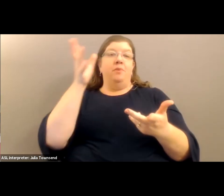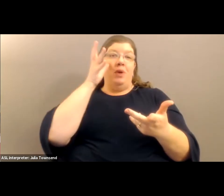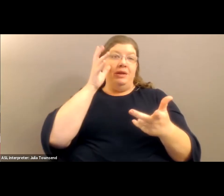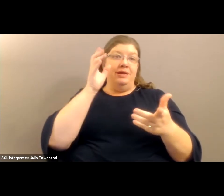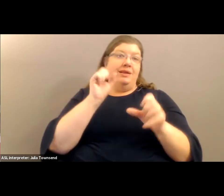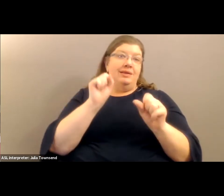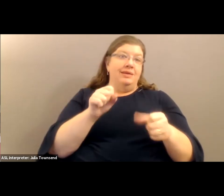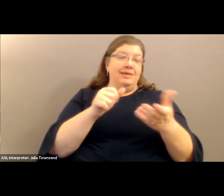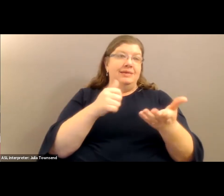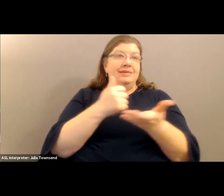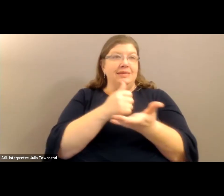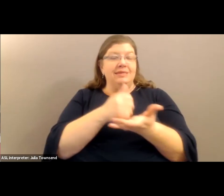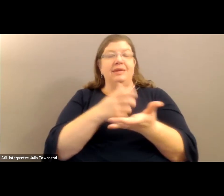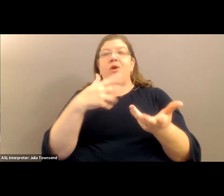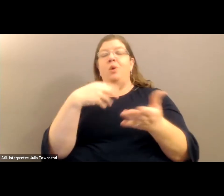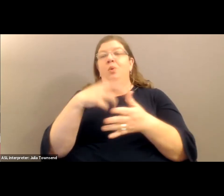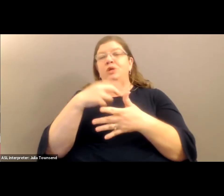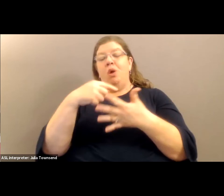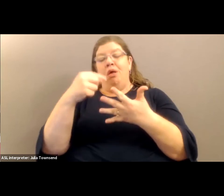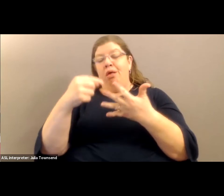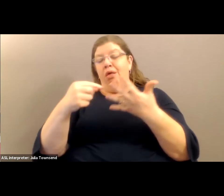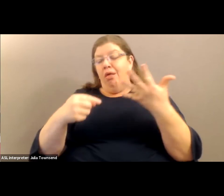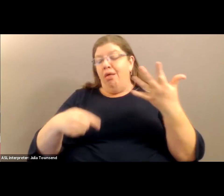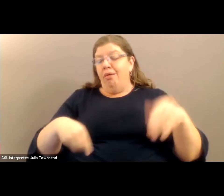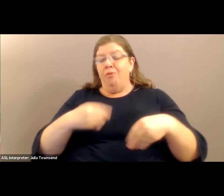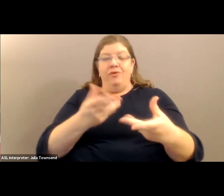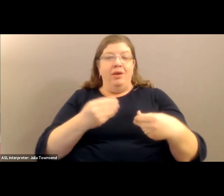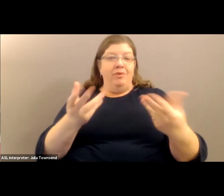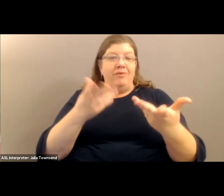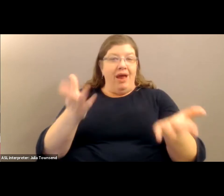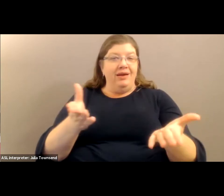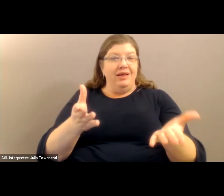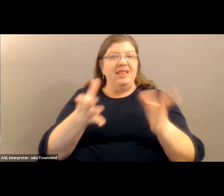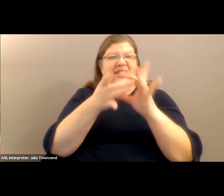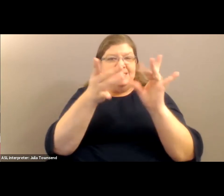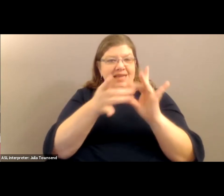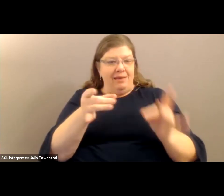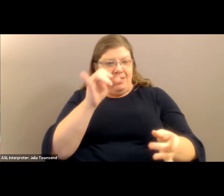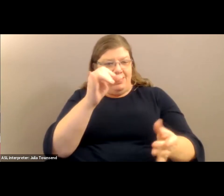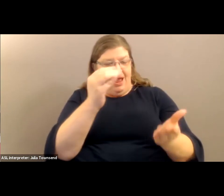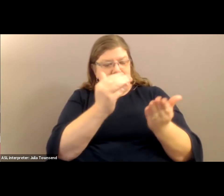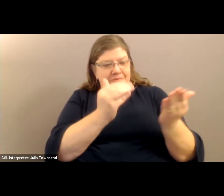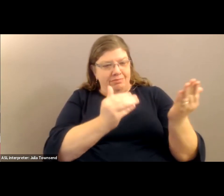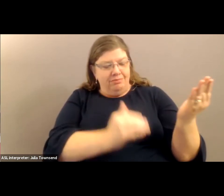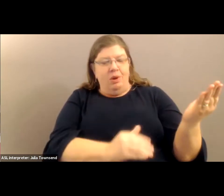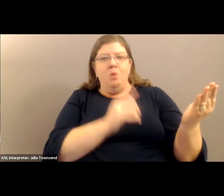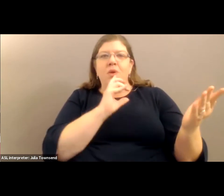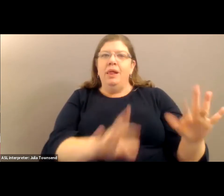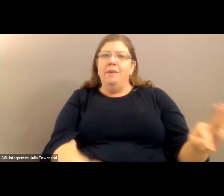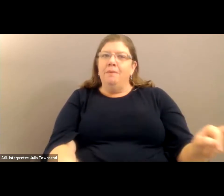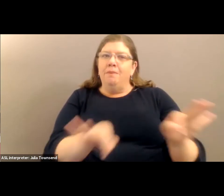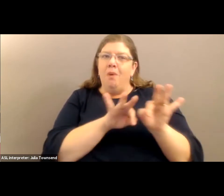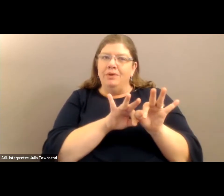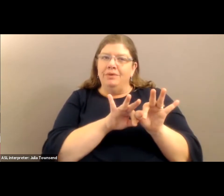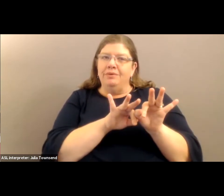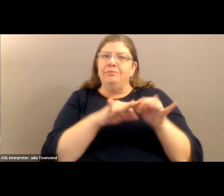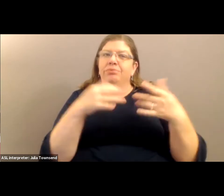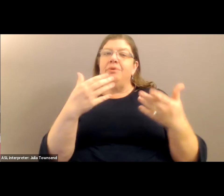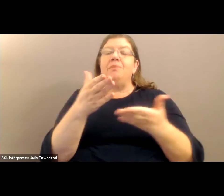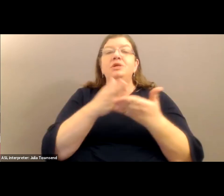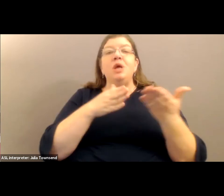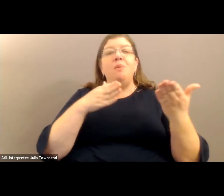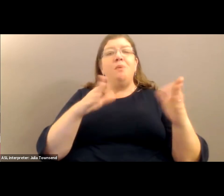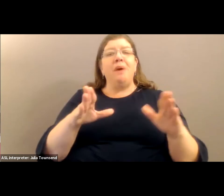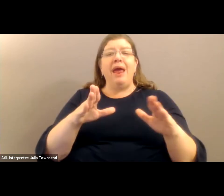setting, partnerships, resources, and student success. The statements in the resolution are really important, but in some ways they